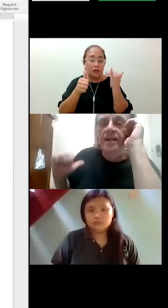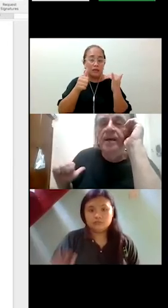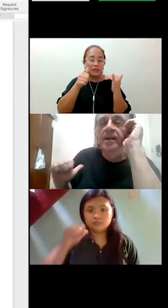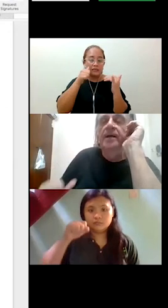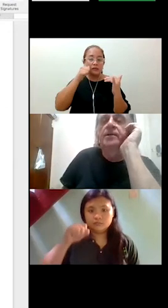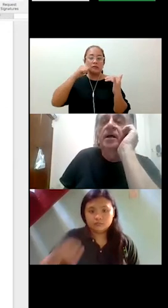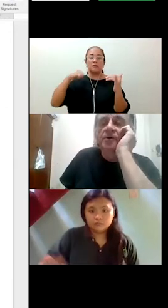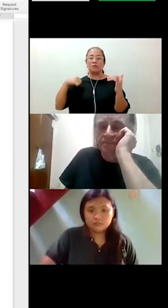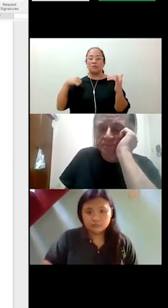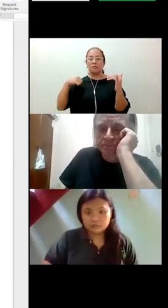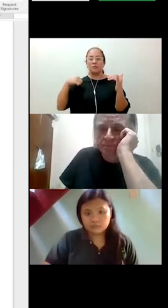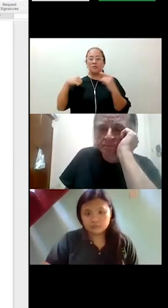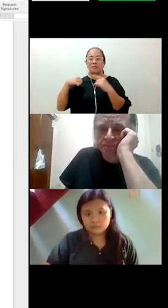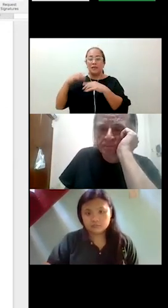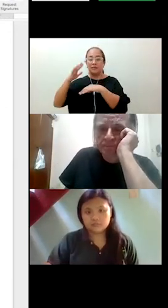move back down and touch.